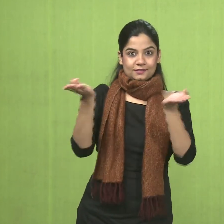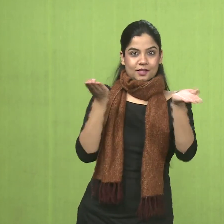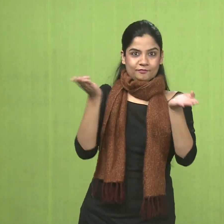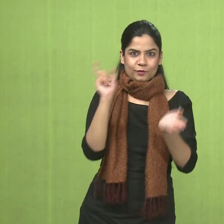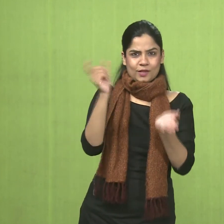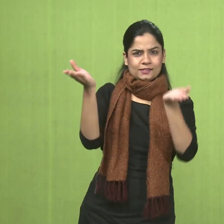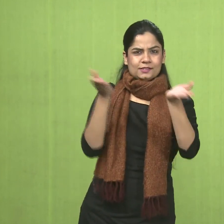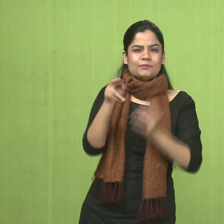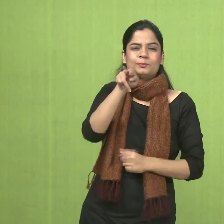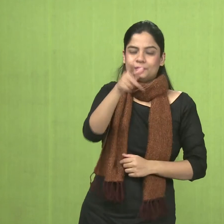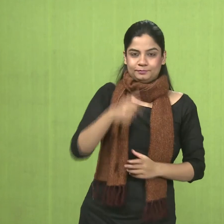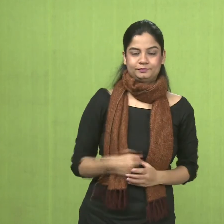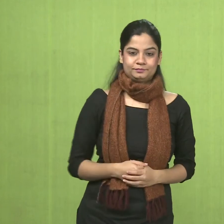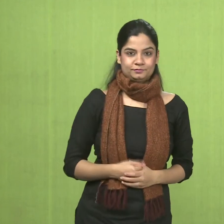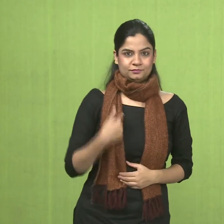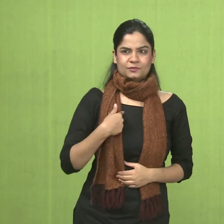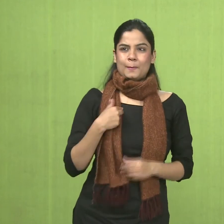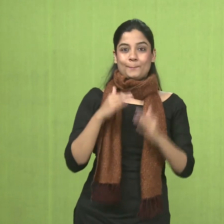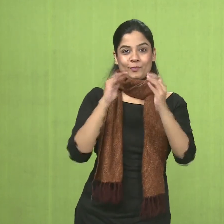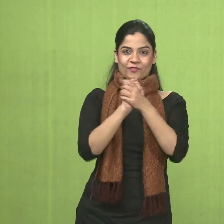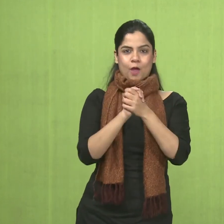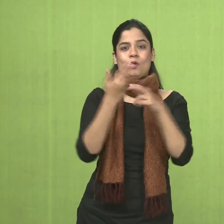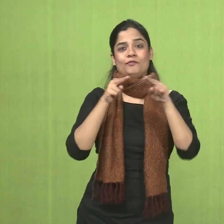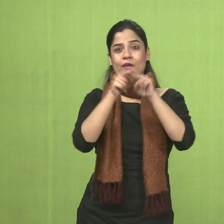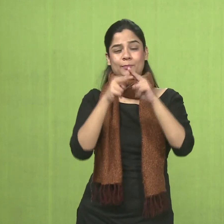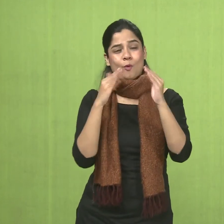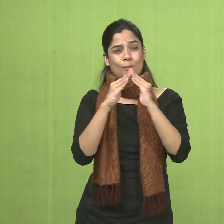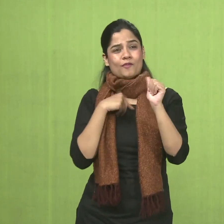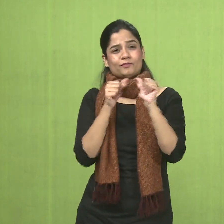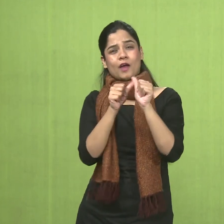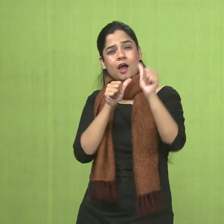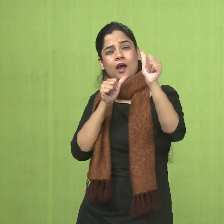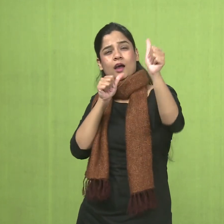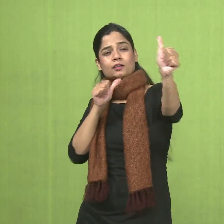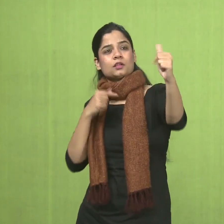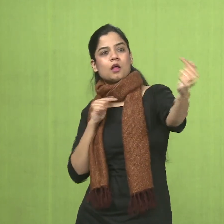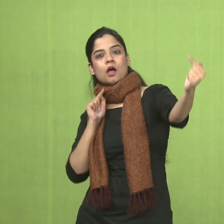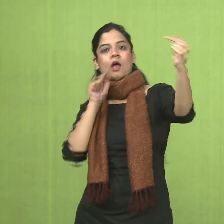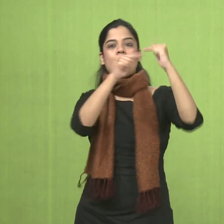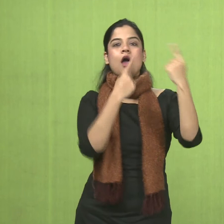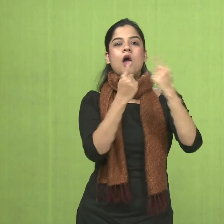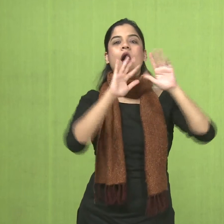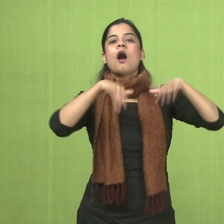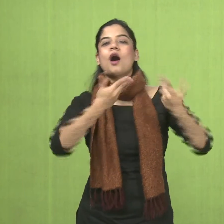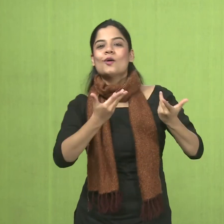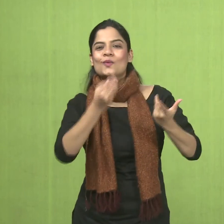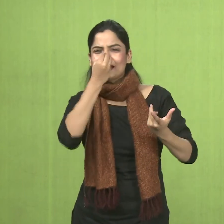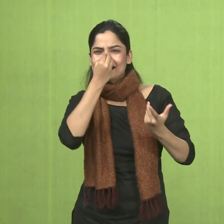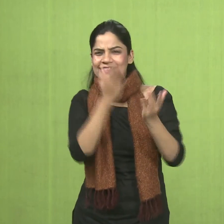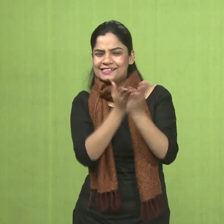Services. Services are utilities that we need. For example, we have to visit a family member. How